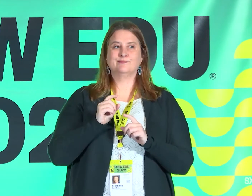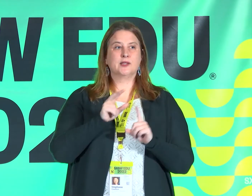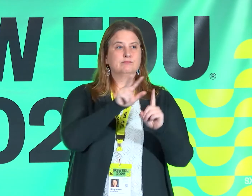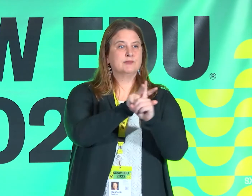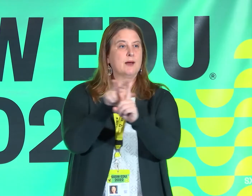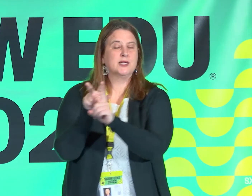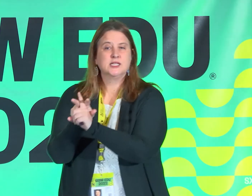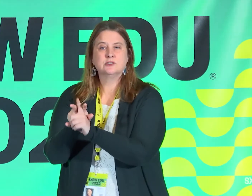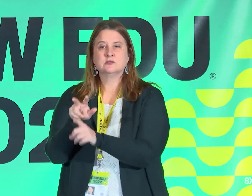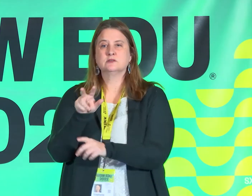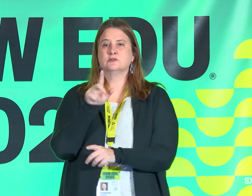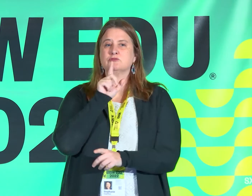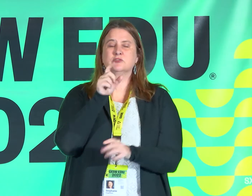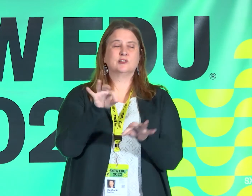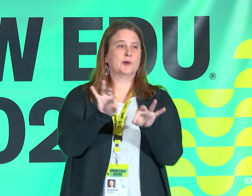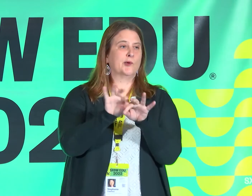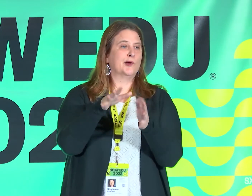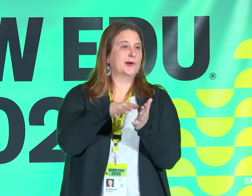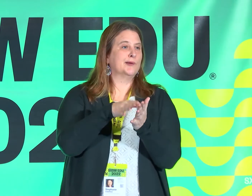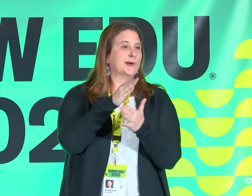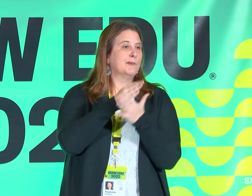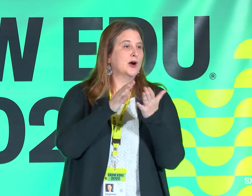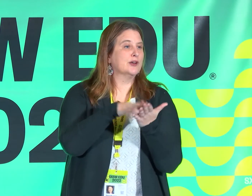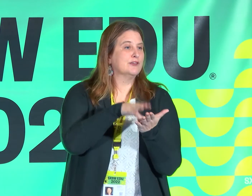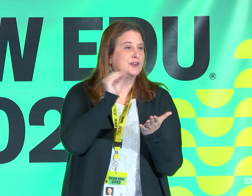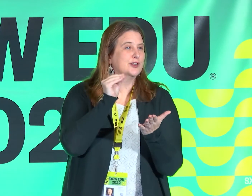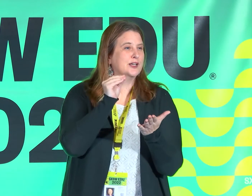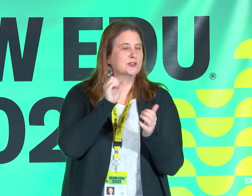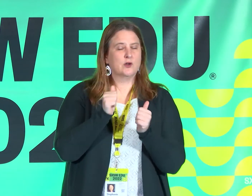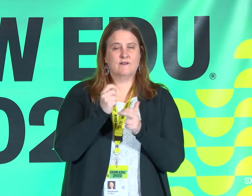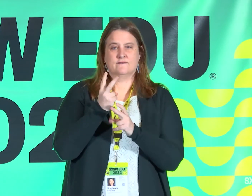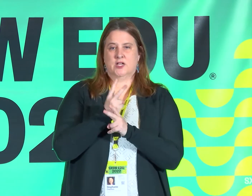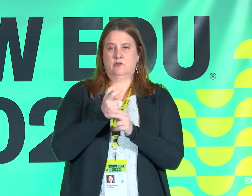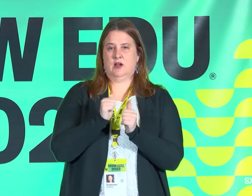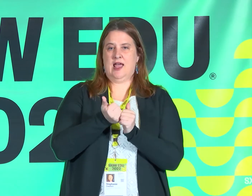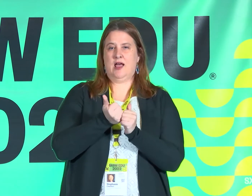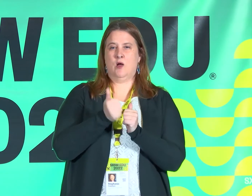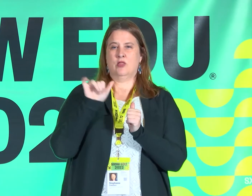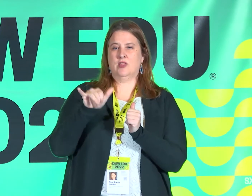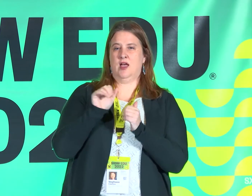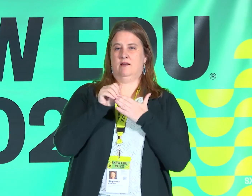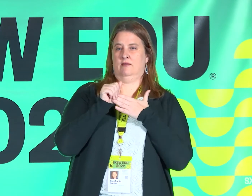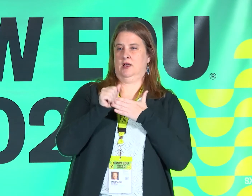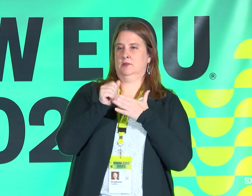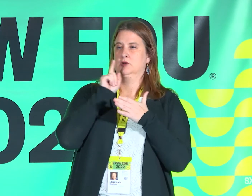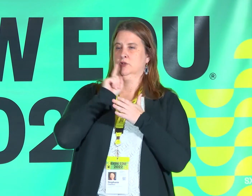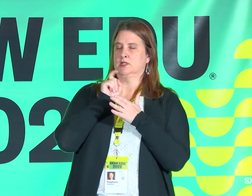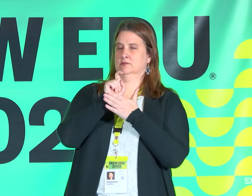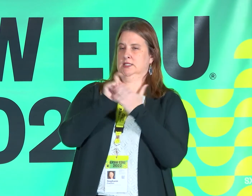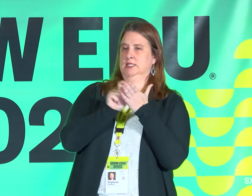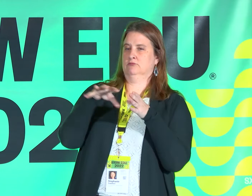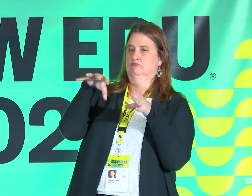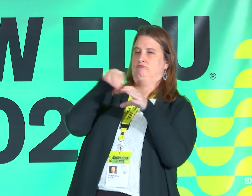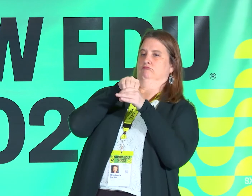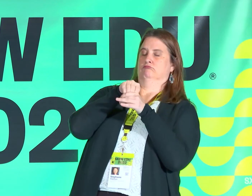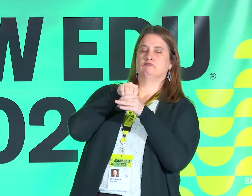that everyone needed to know. I just needed to figure out how we could apply it in these 2 different ways, and this is a part of their learning. So if we can figure out that flexibility